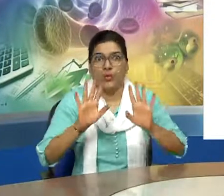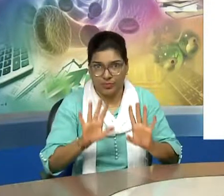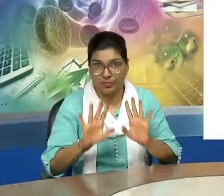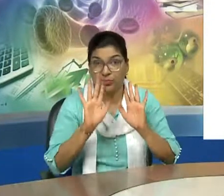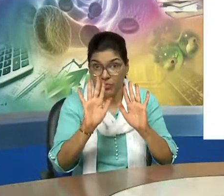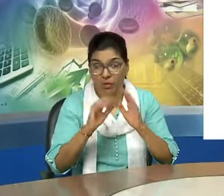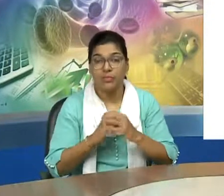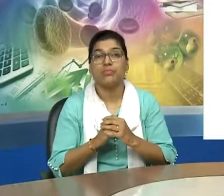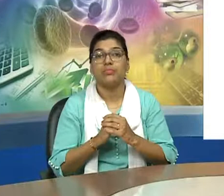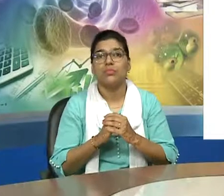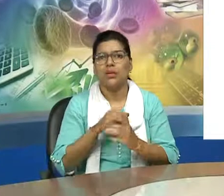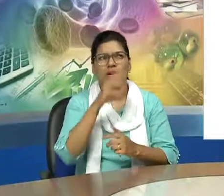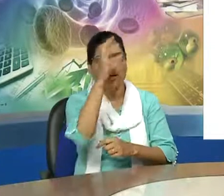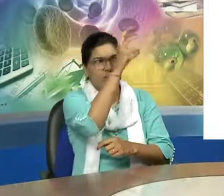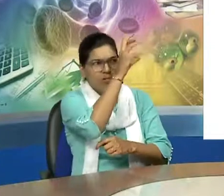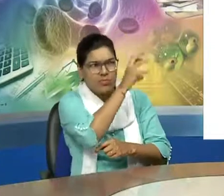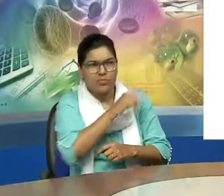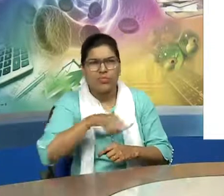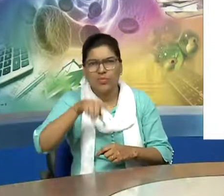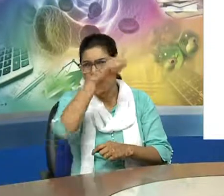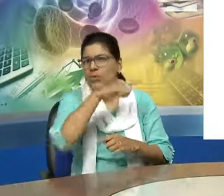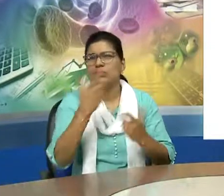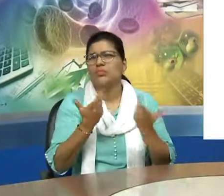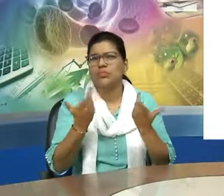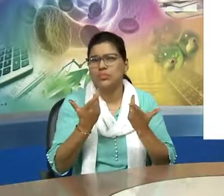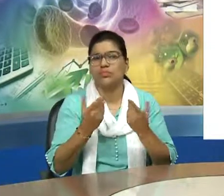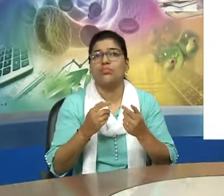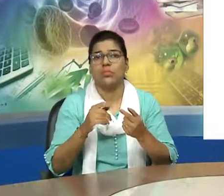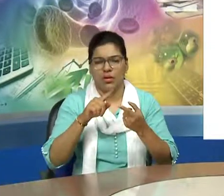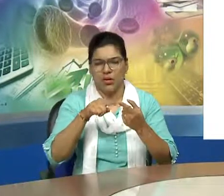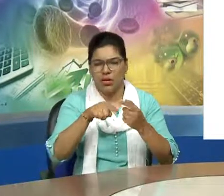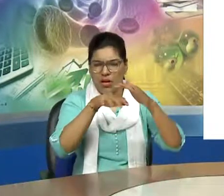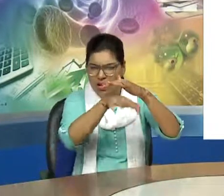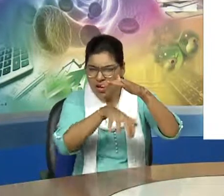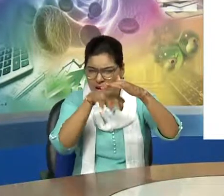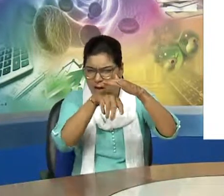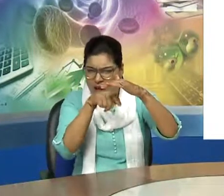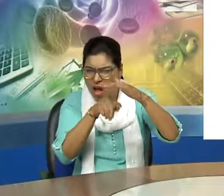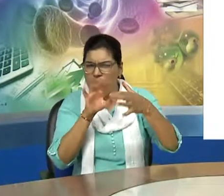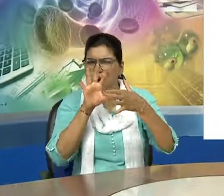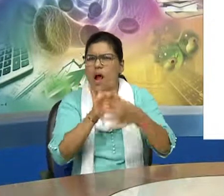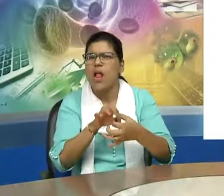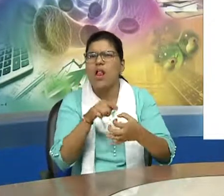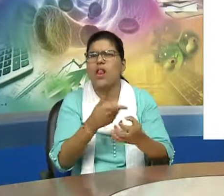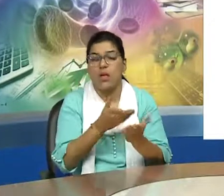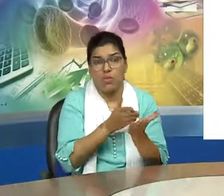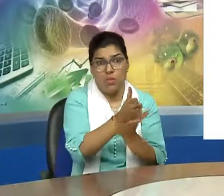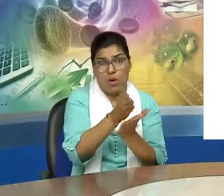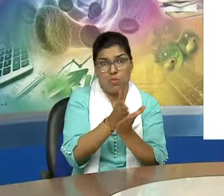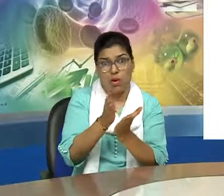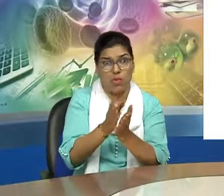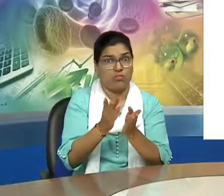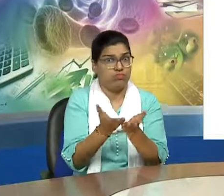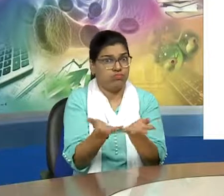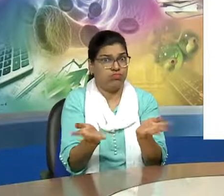things from the mines. All those five images which you just have